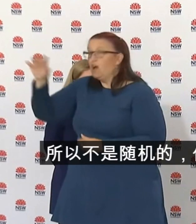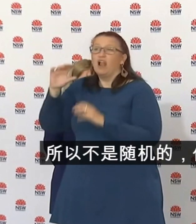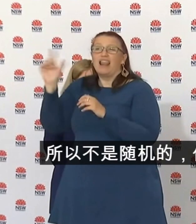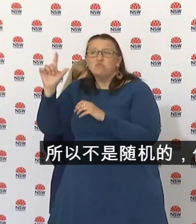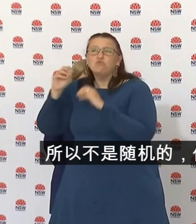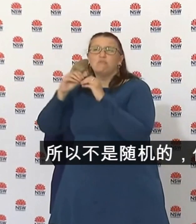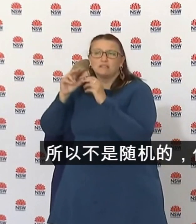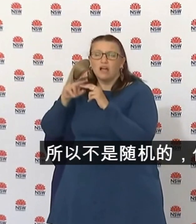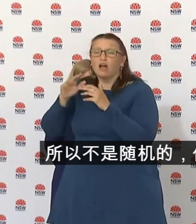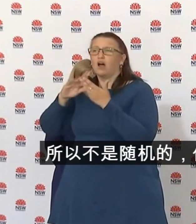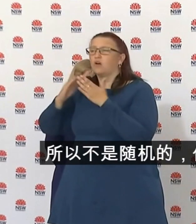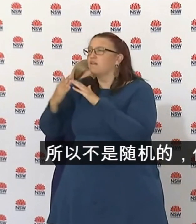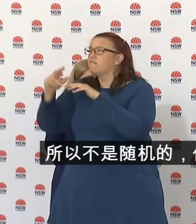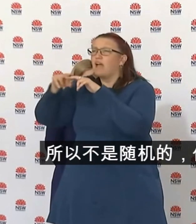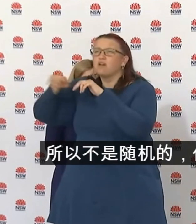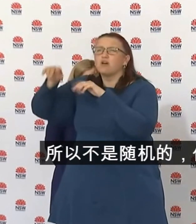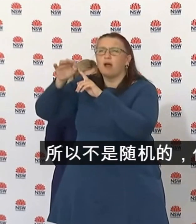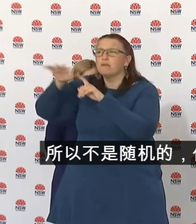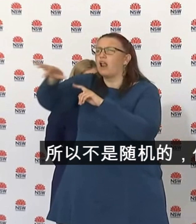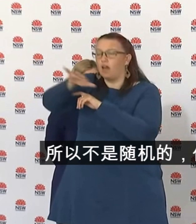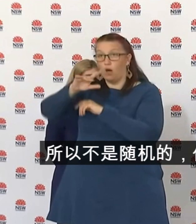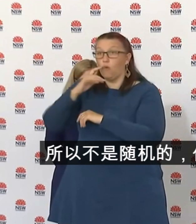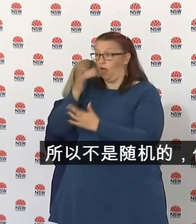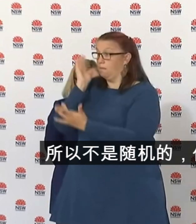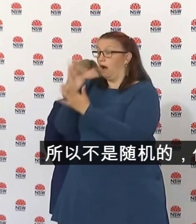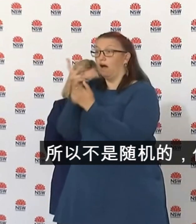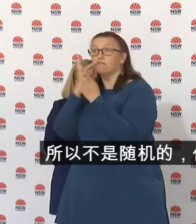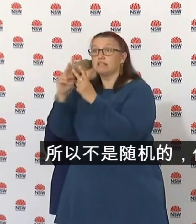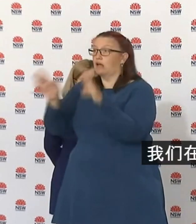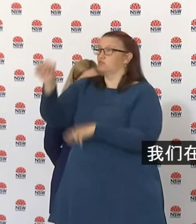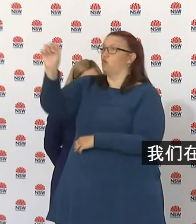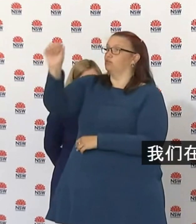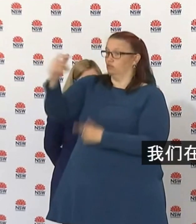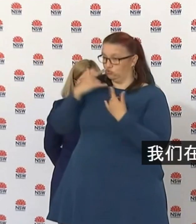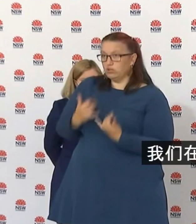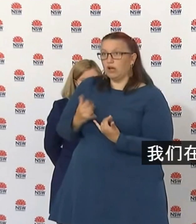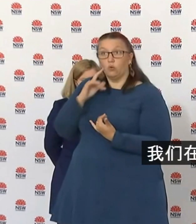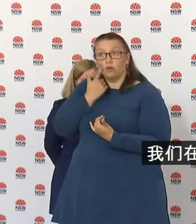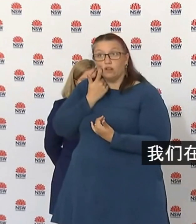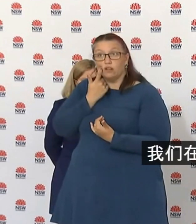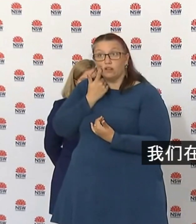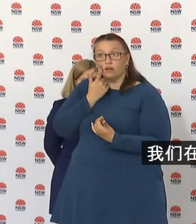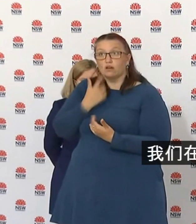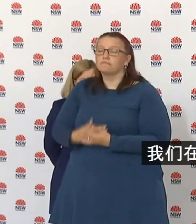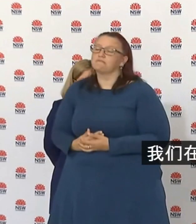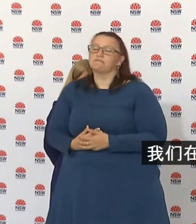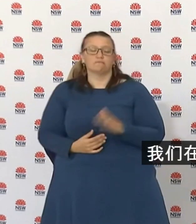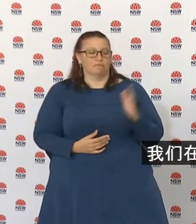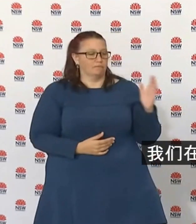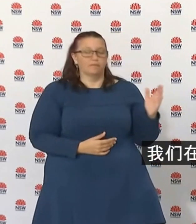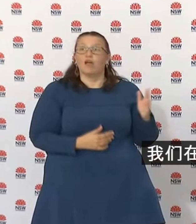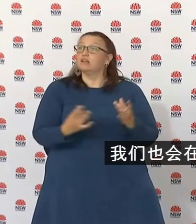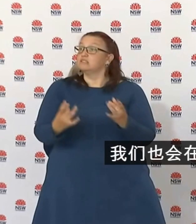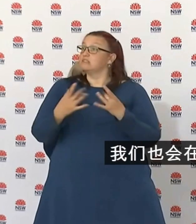thing? So not random, but certainly targeted from complaints through Crime Stoppers. We're getting a number of complaints, and the community